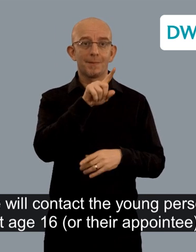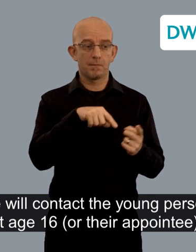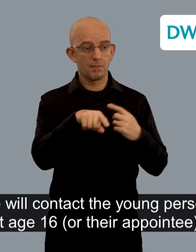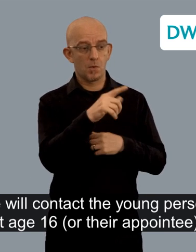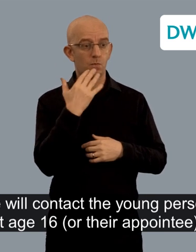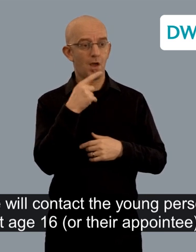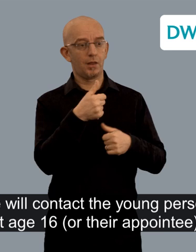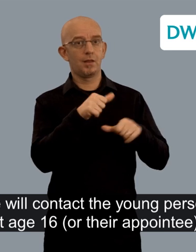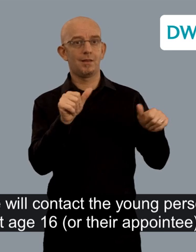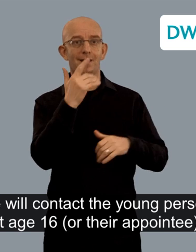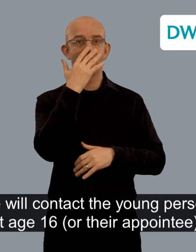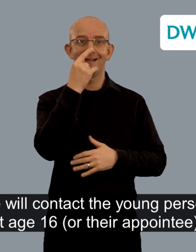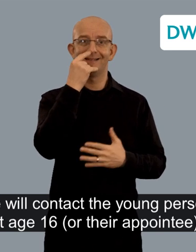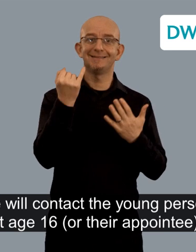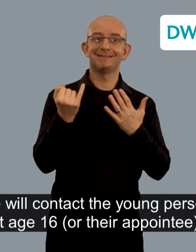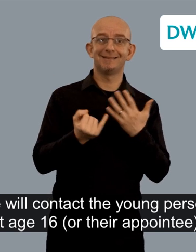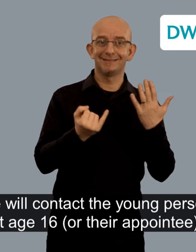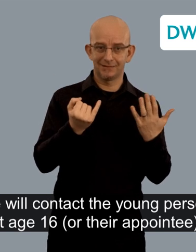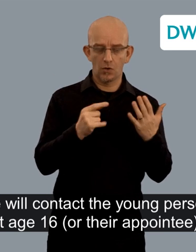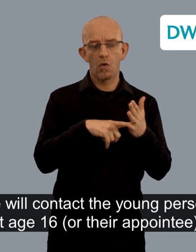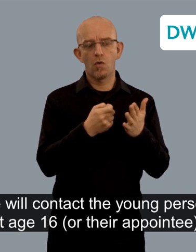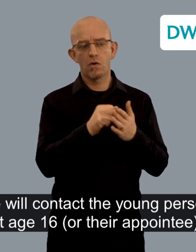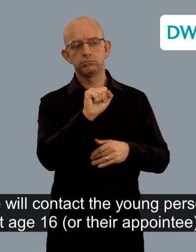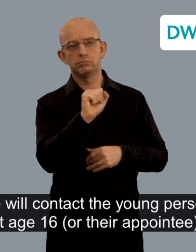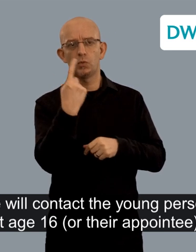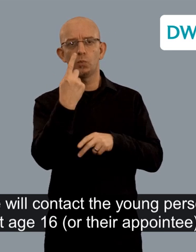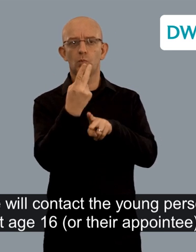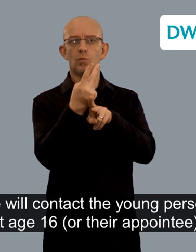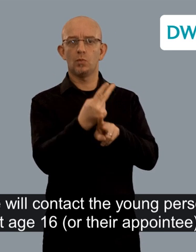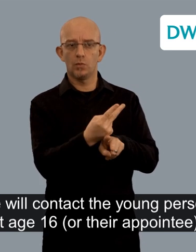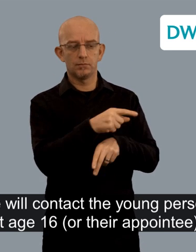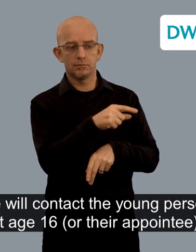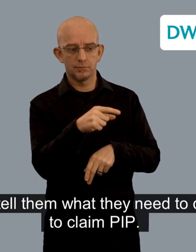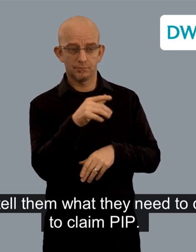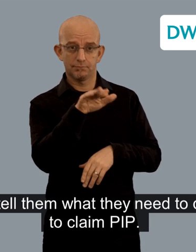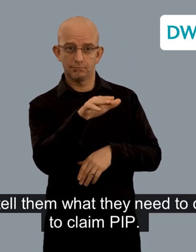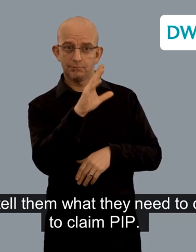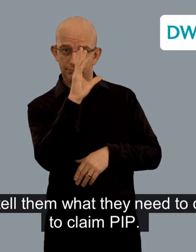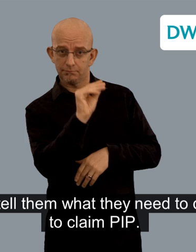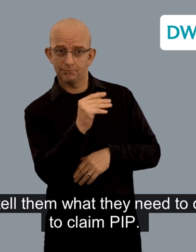or their appointee to tell them what they need to do to claim PIP.